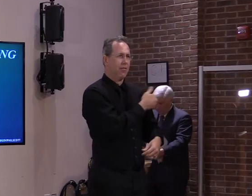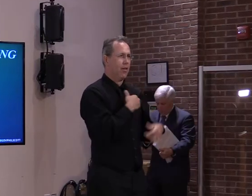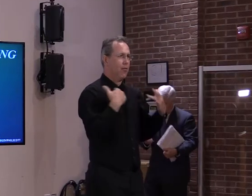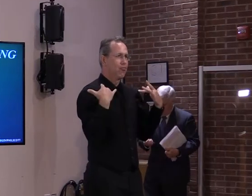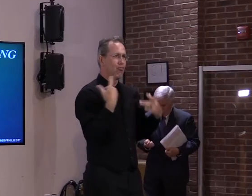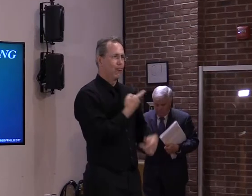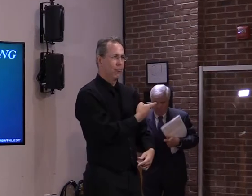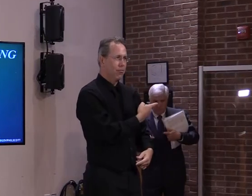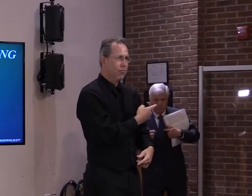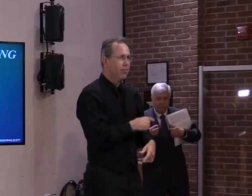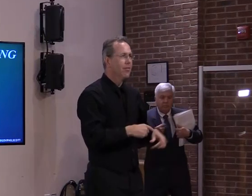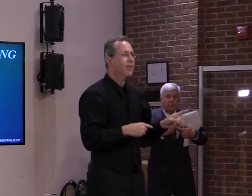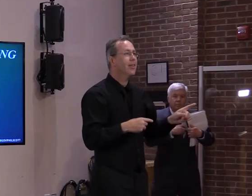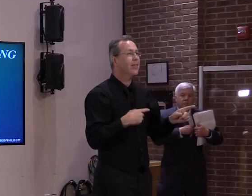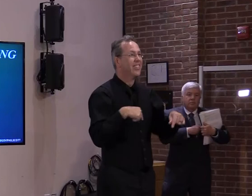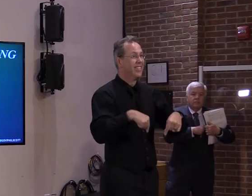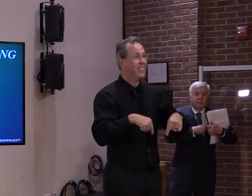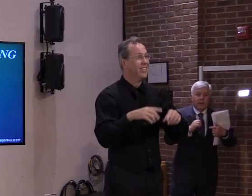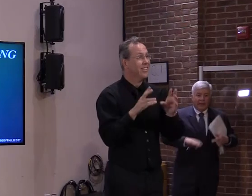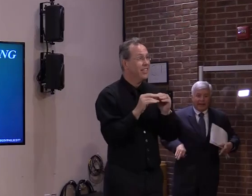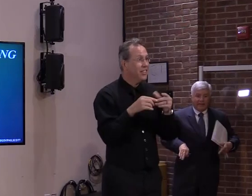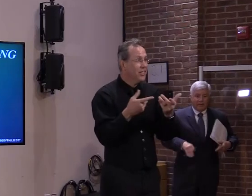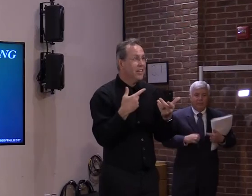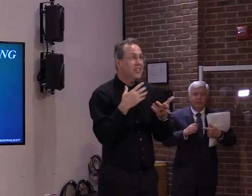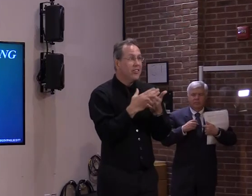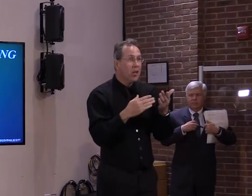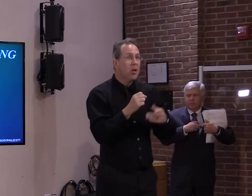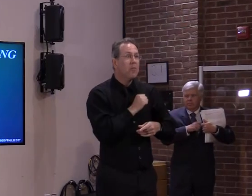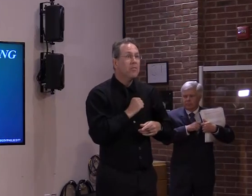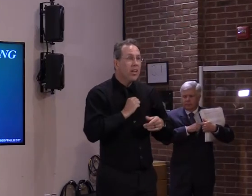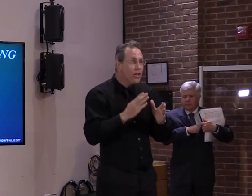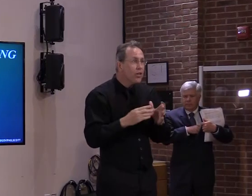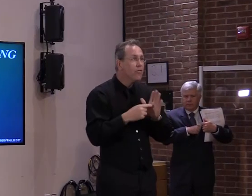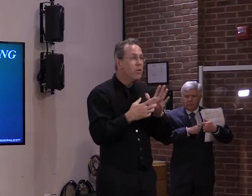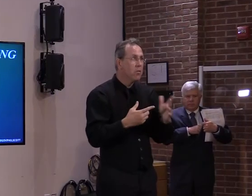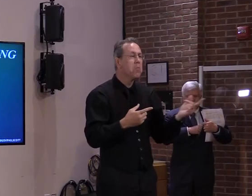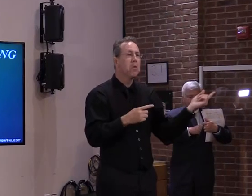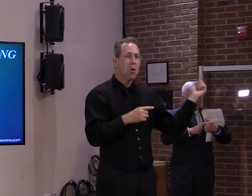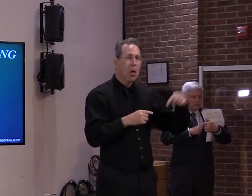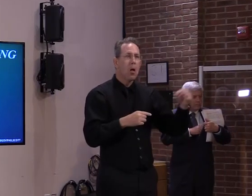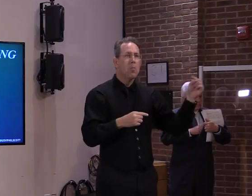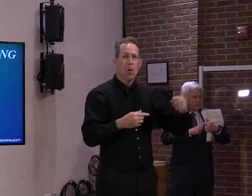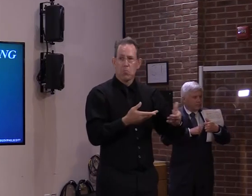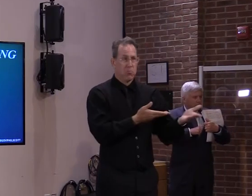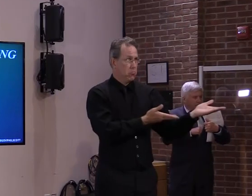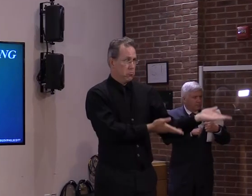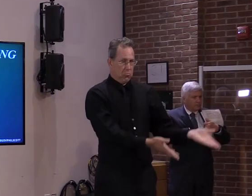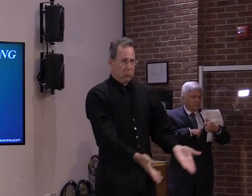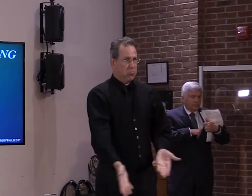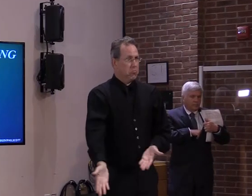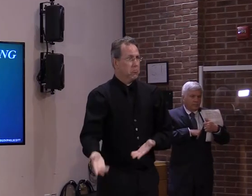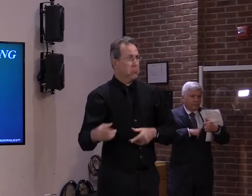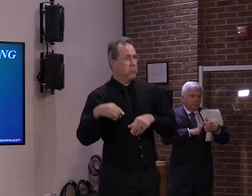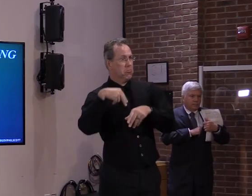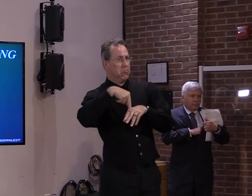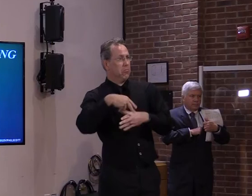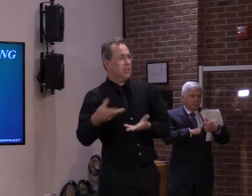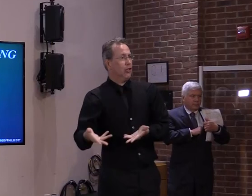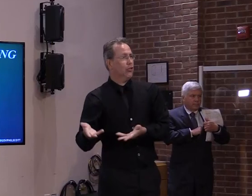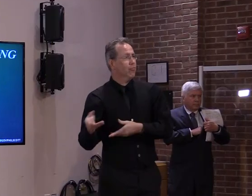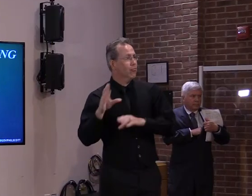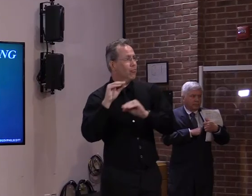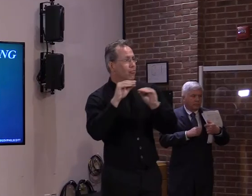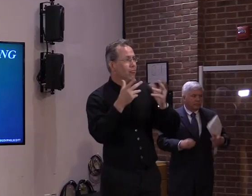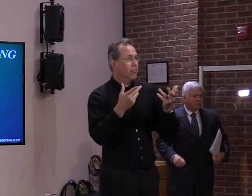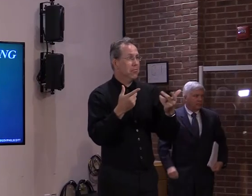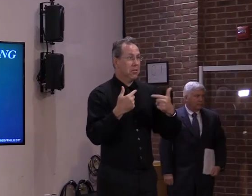that did attend, and I would expect that there would be some attending this week as well. So probably a better question for the